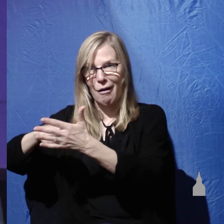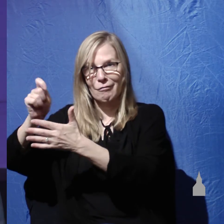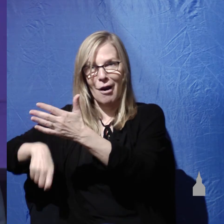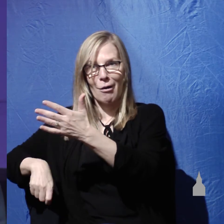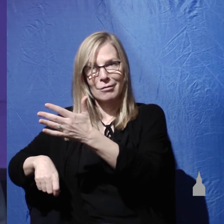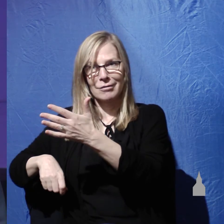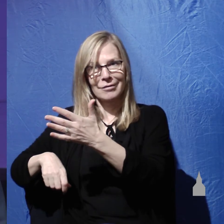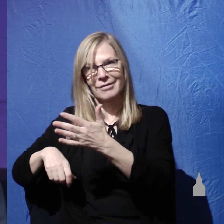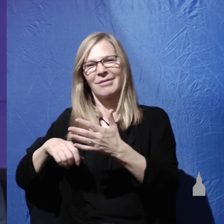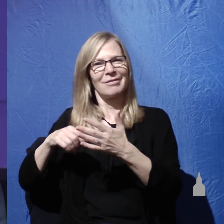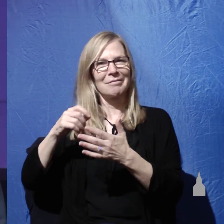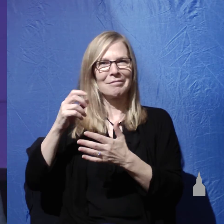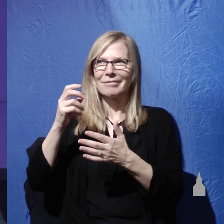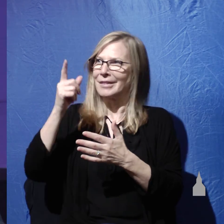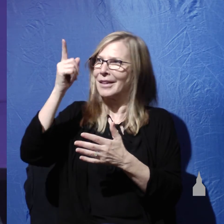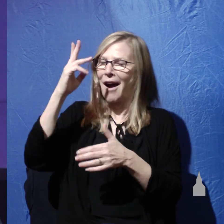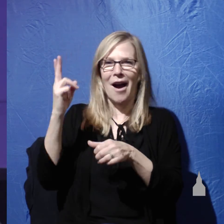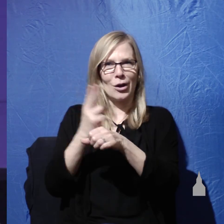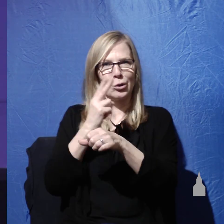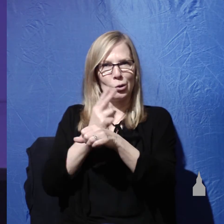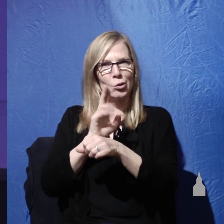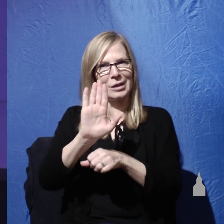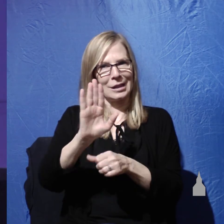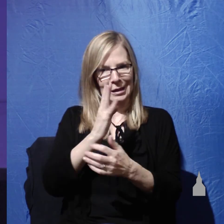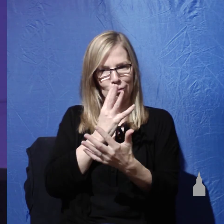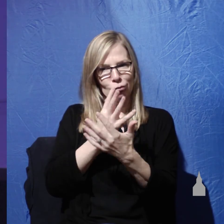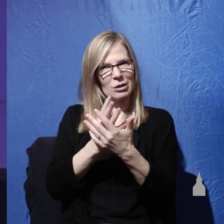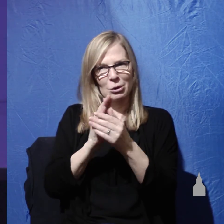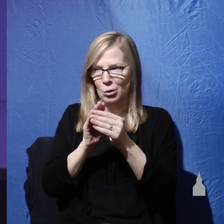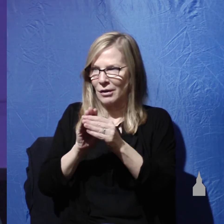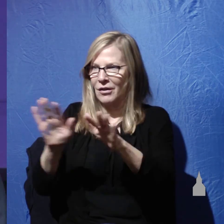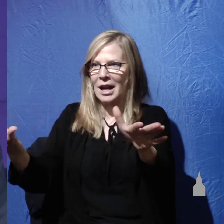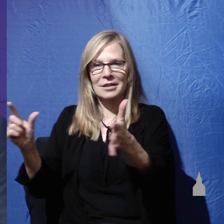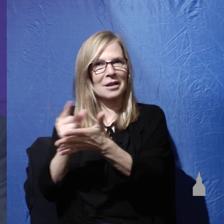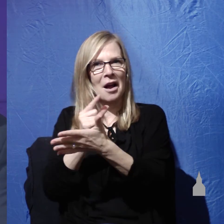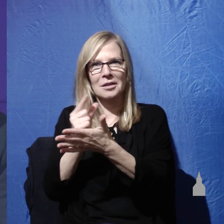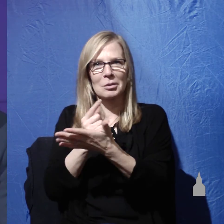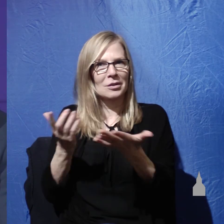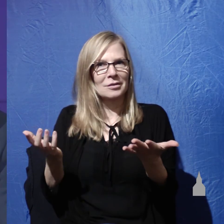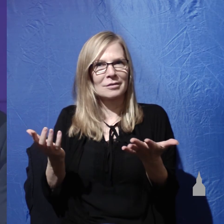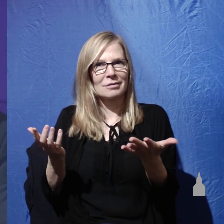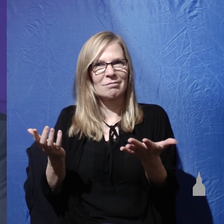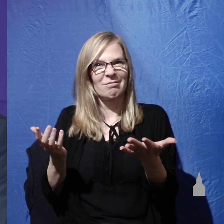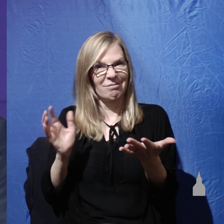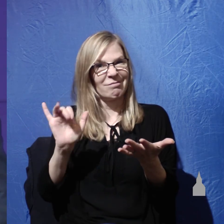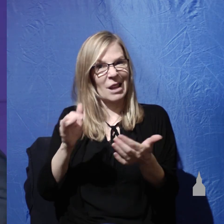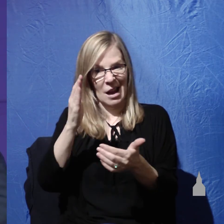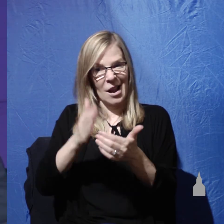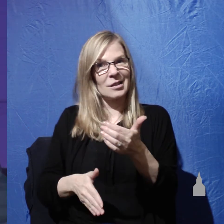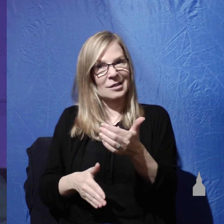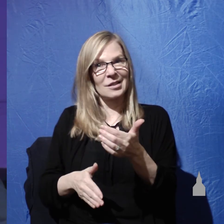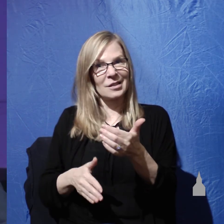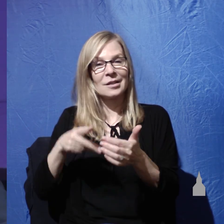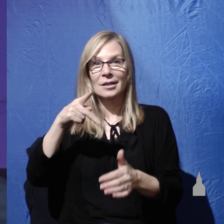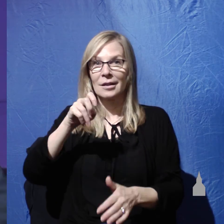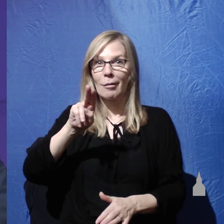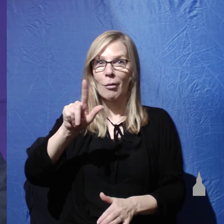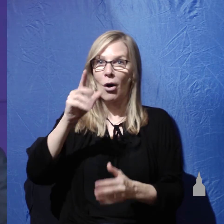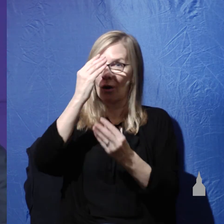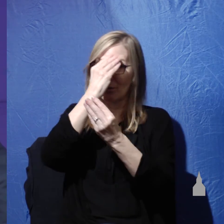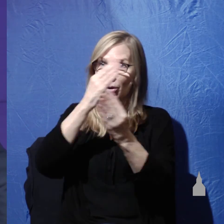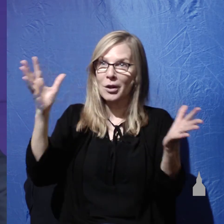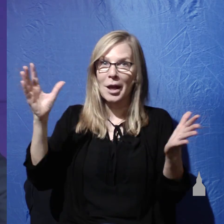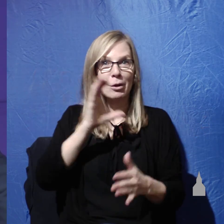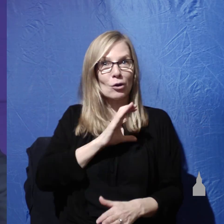Paul's imprisonment was used by God to advance the gospel. And folks, that's how the book of Acts ends, with Paul proclaiming Christ while a